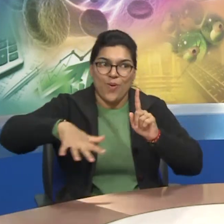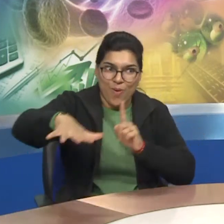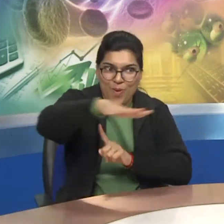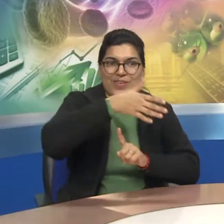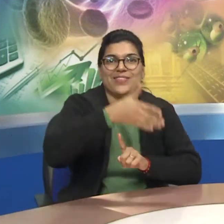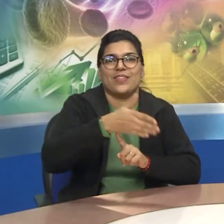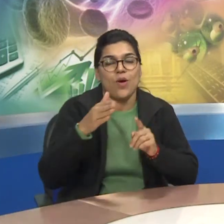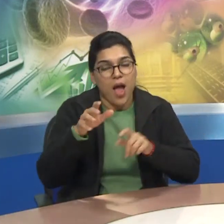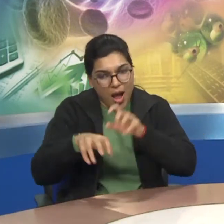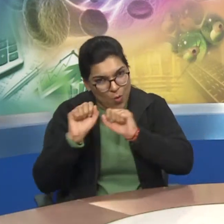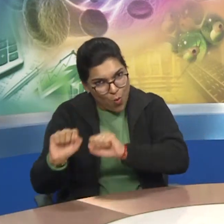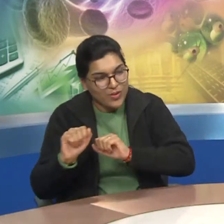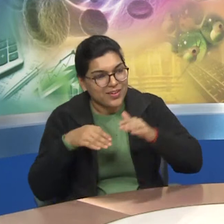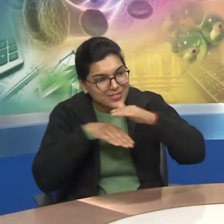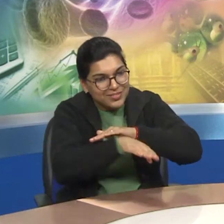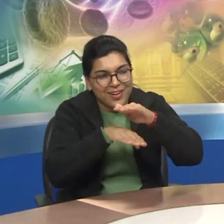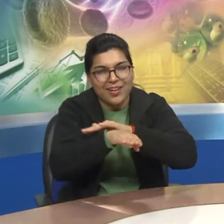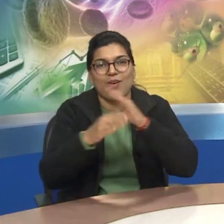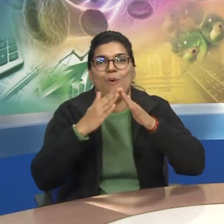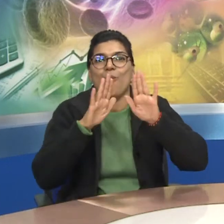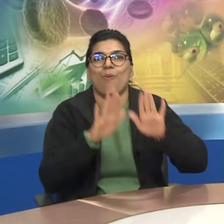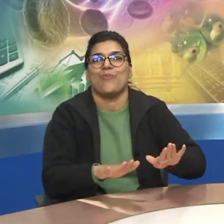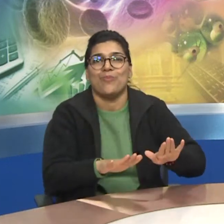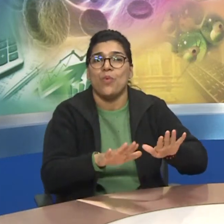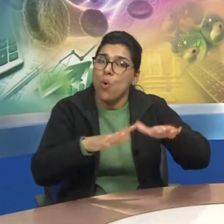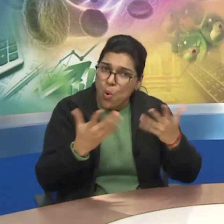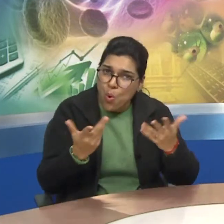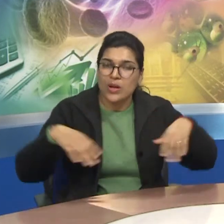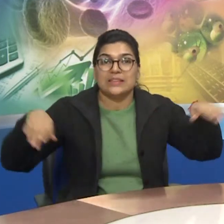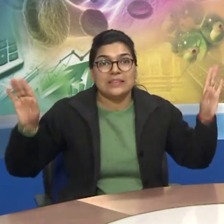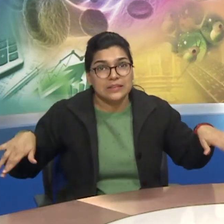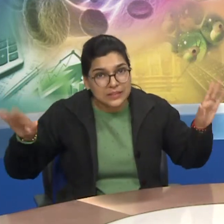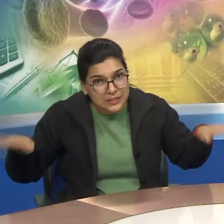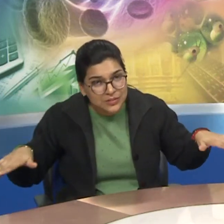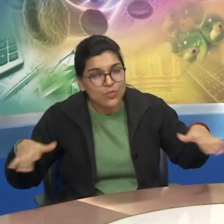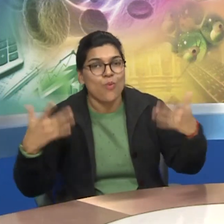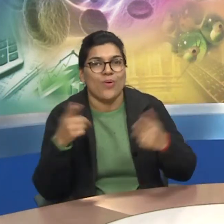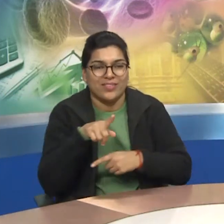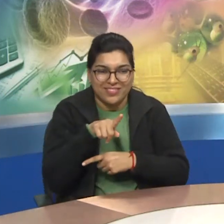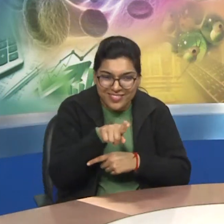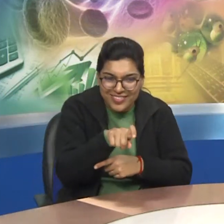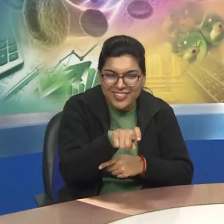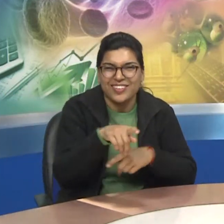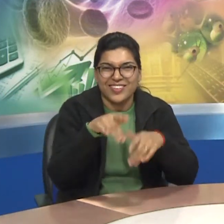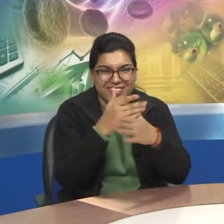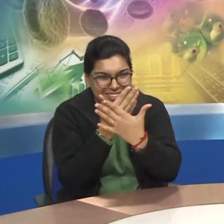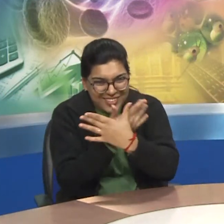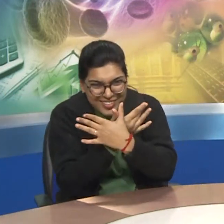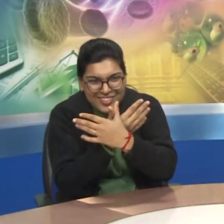trees, animals, birds, and insects.